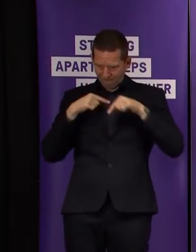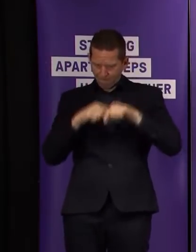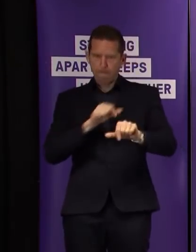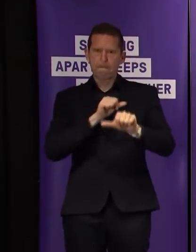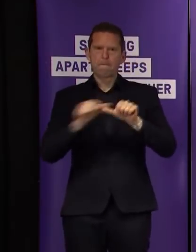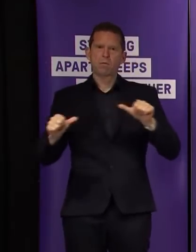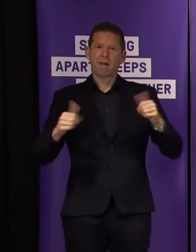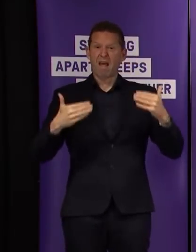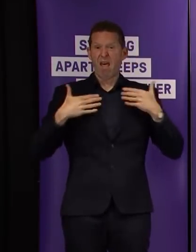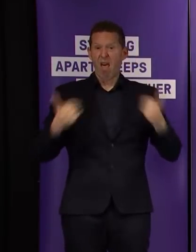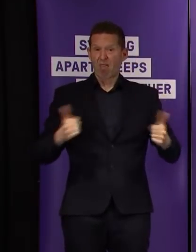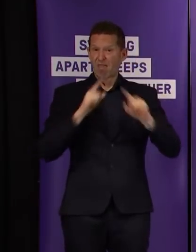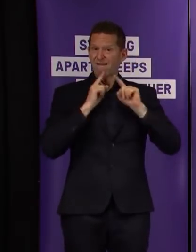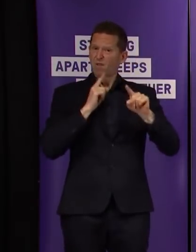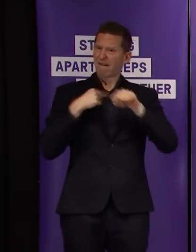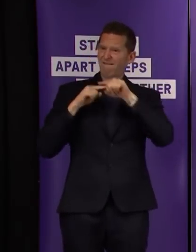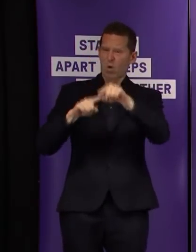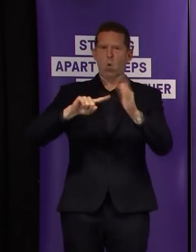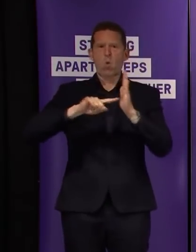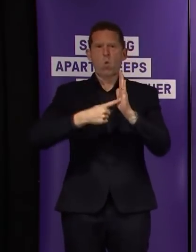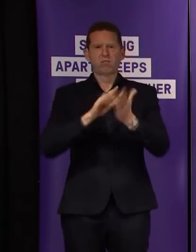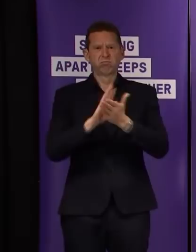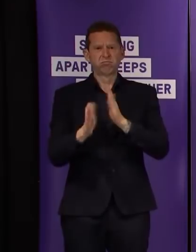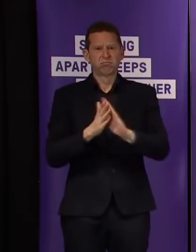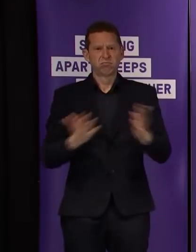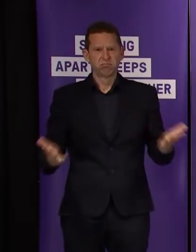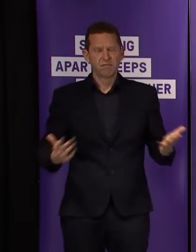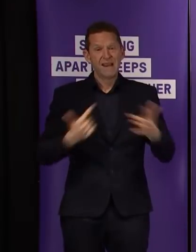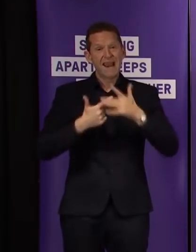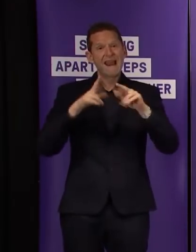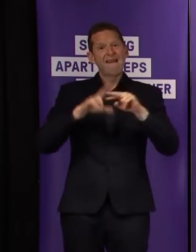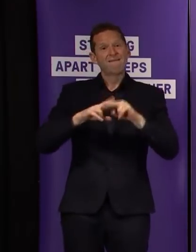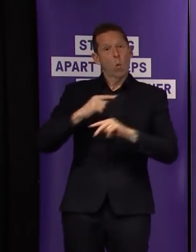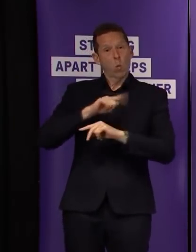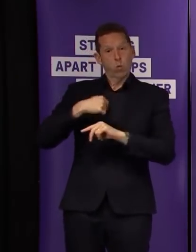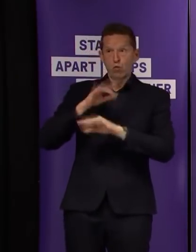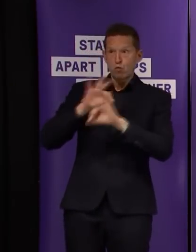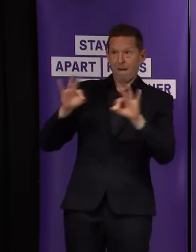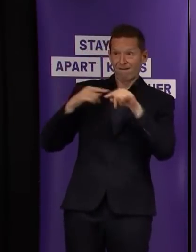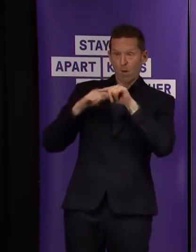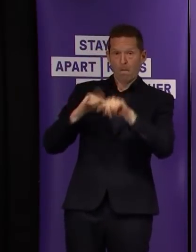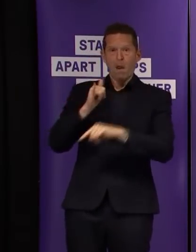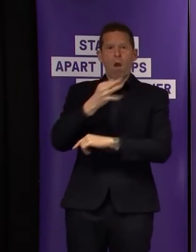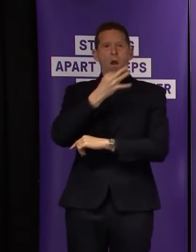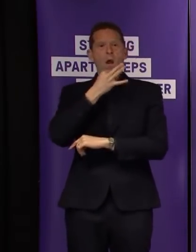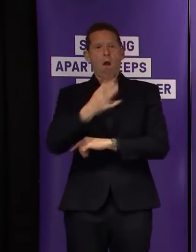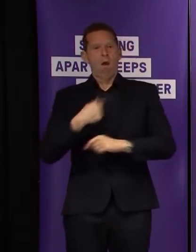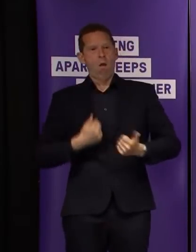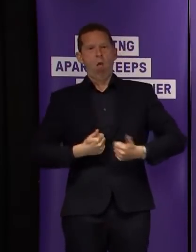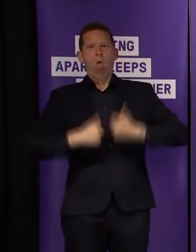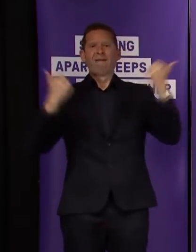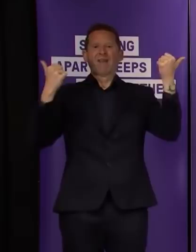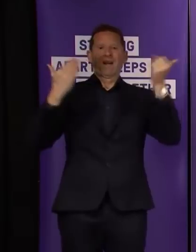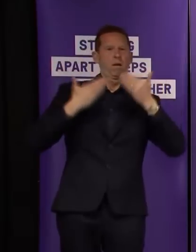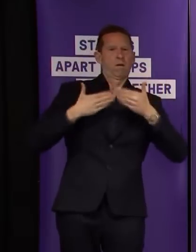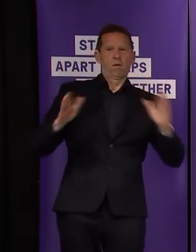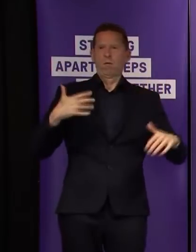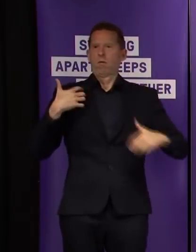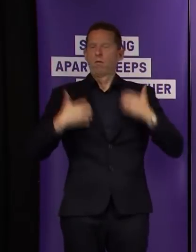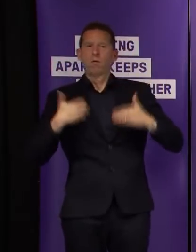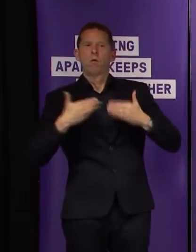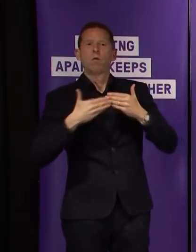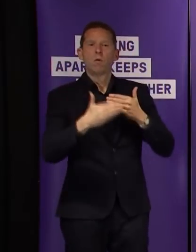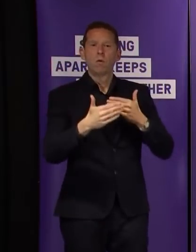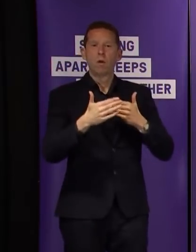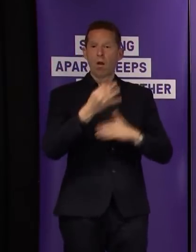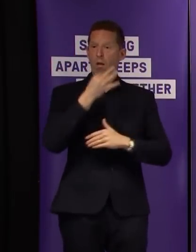health advice. Otherwise, we will simply, for a brief period of sunshine, for a